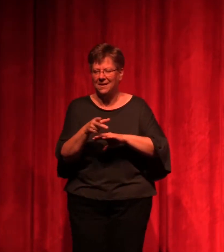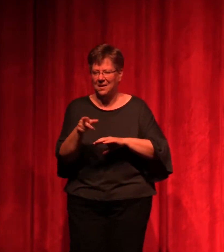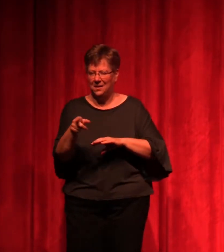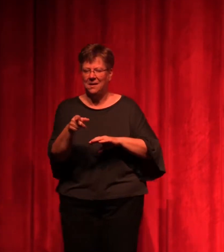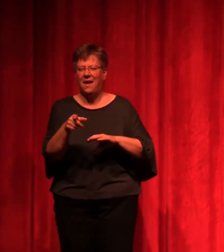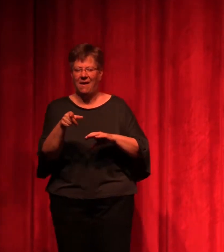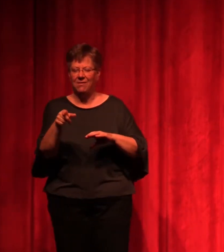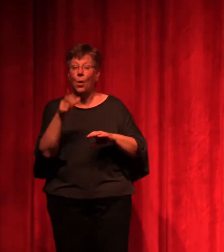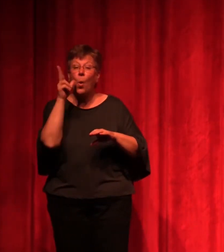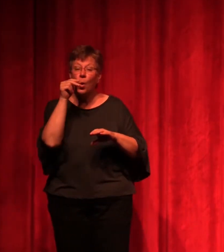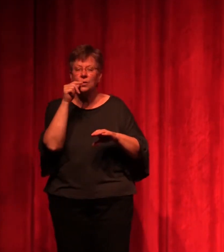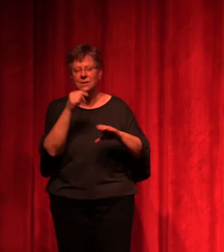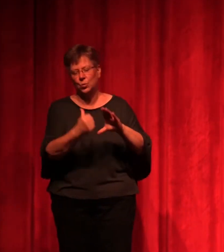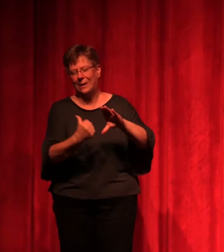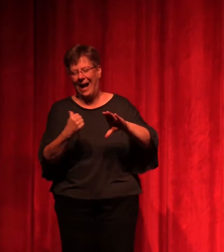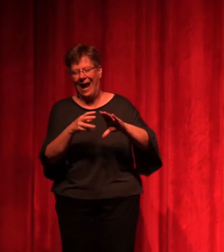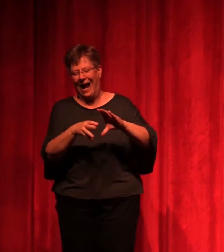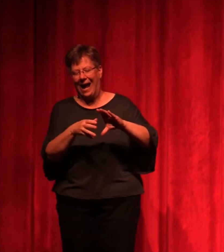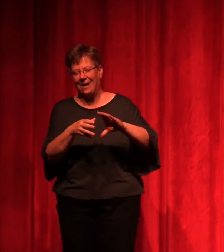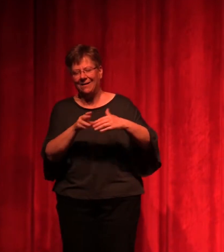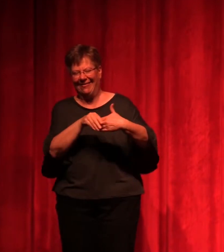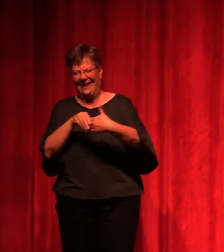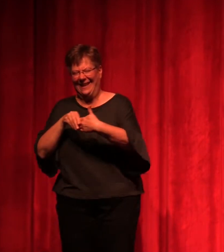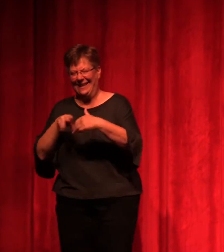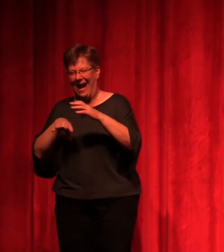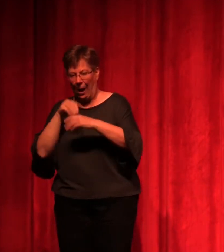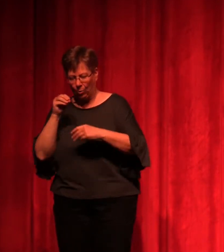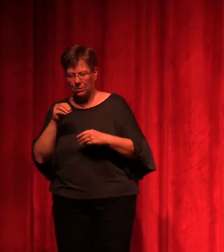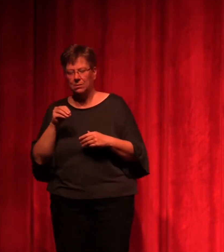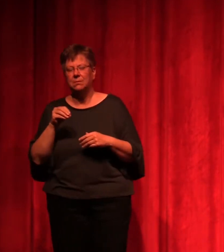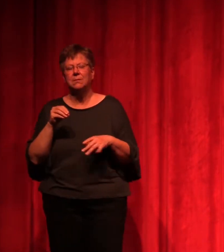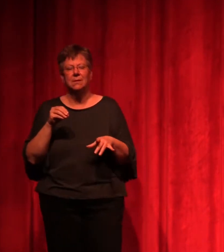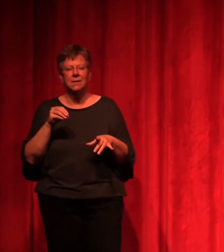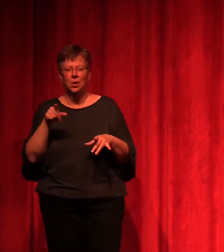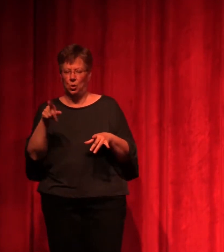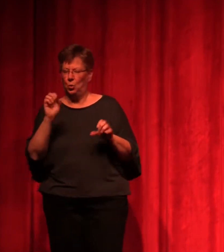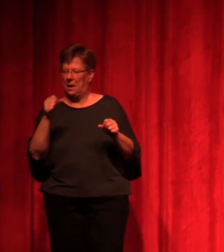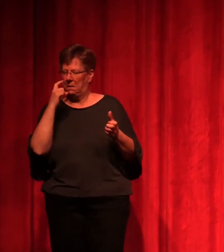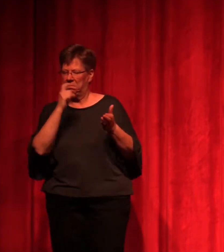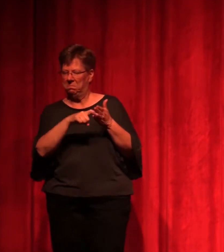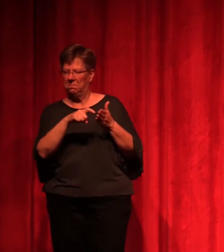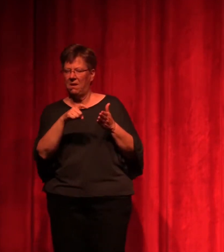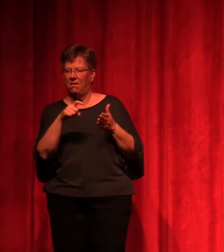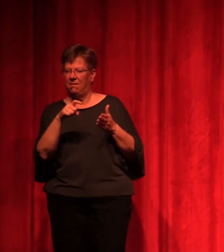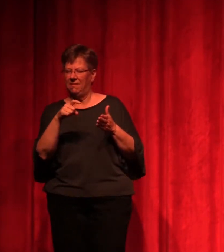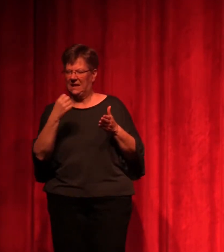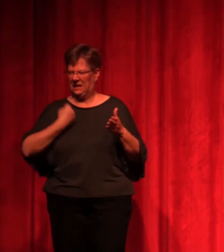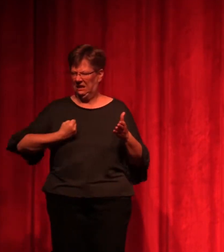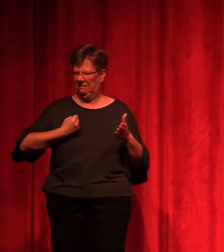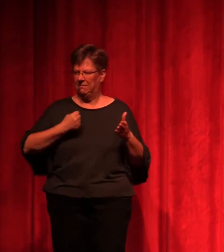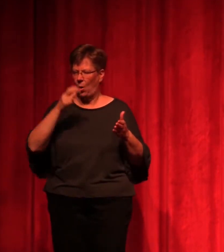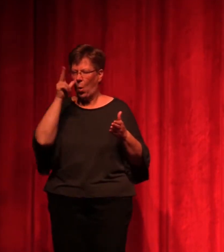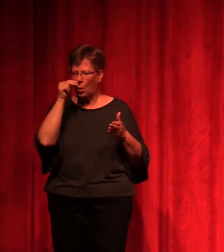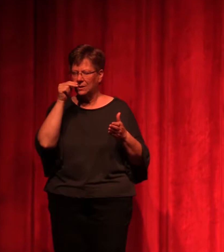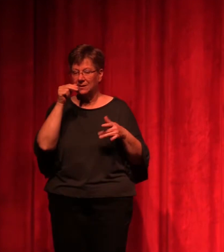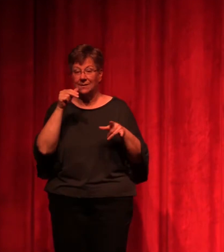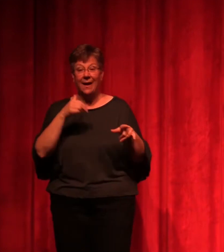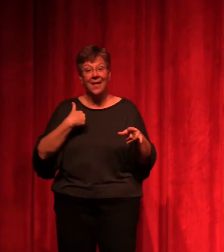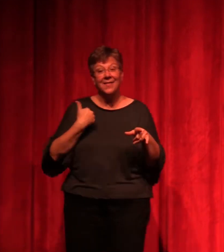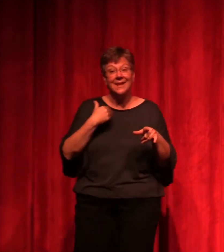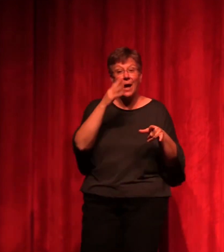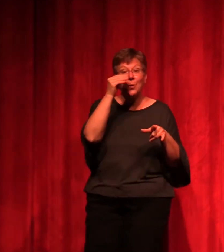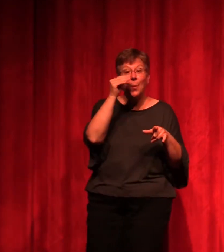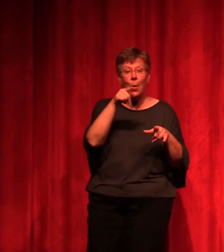just be bucking and all this stuff. But the kids, the young kids there, they loved it, because a lot of them were in the rodeo, and the whole thing with the rodeo, it's like